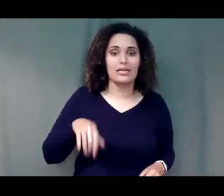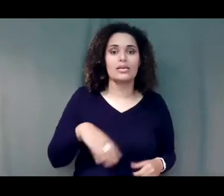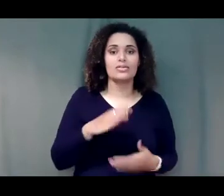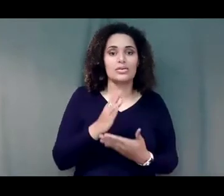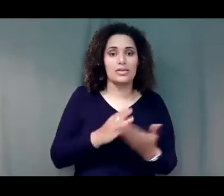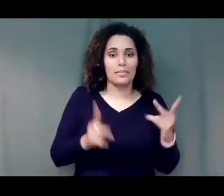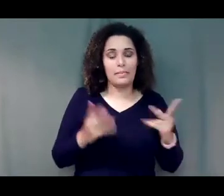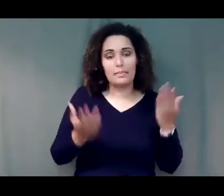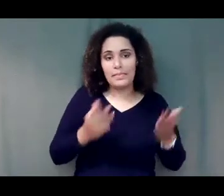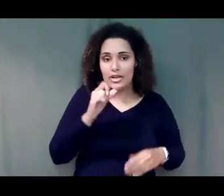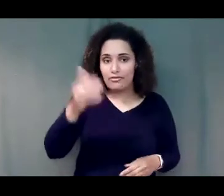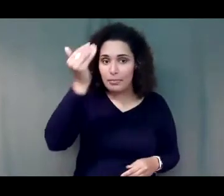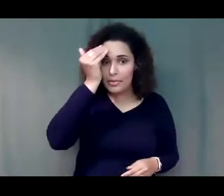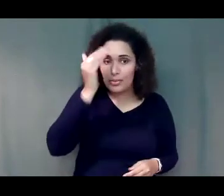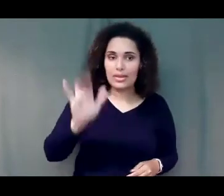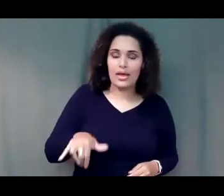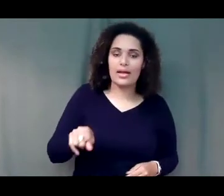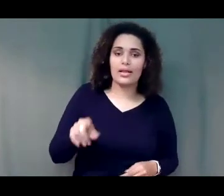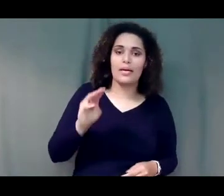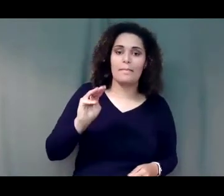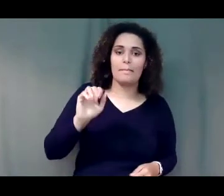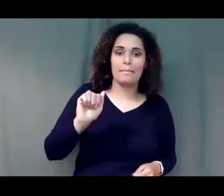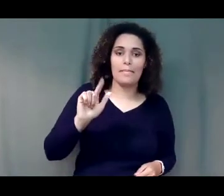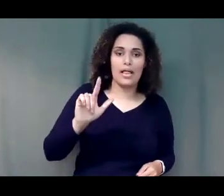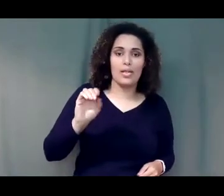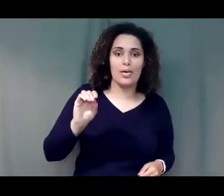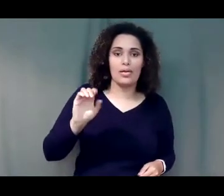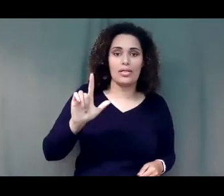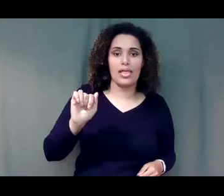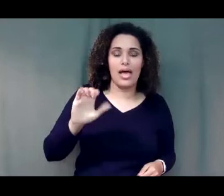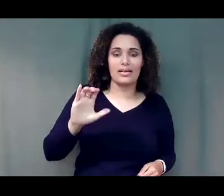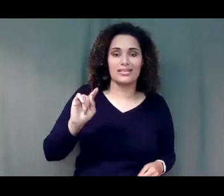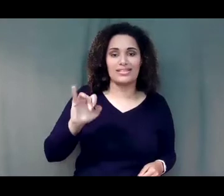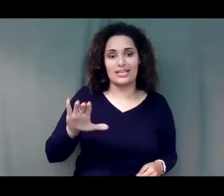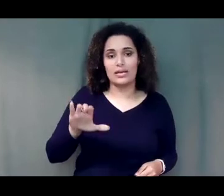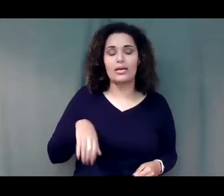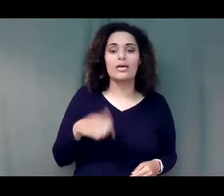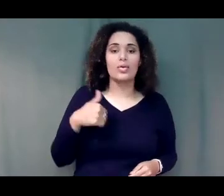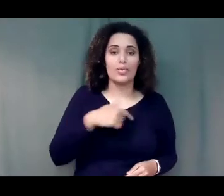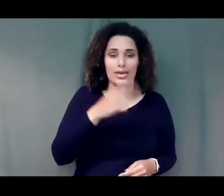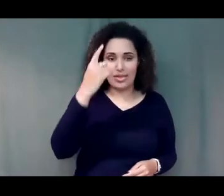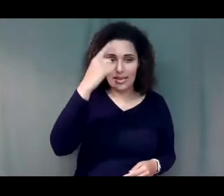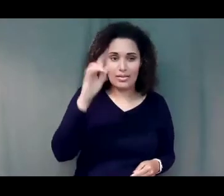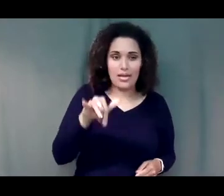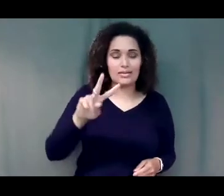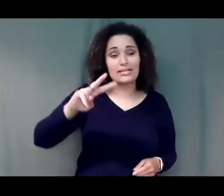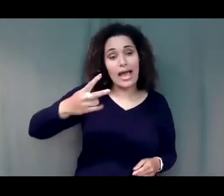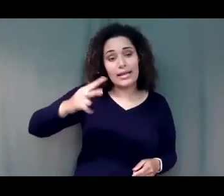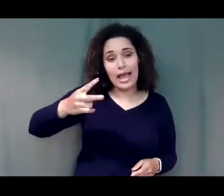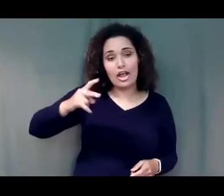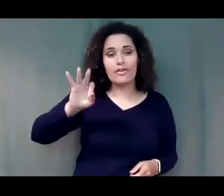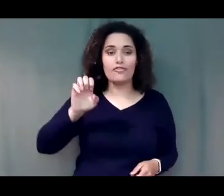super familiar with. And malolactic is, it's what we think of as secondary fermentation. So